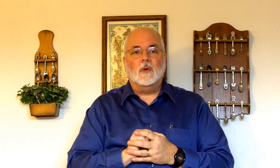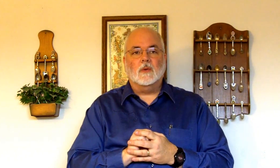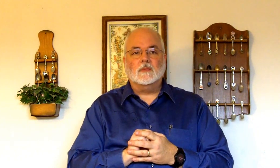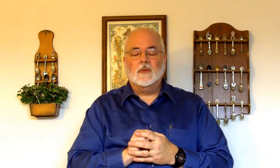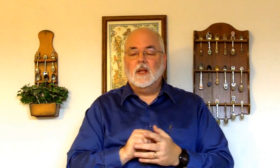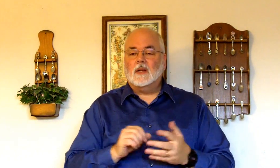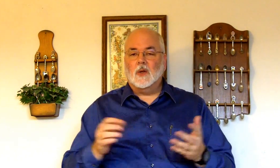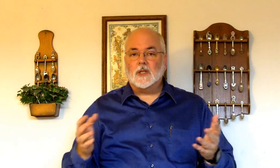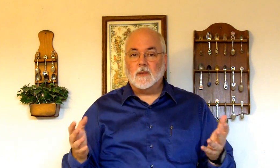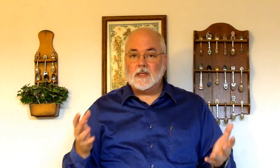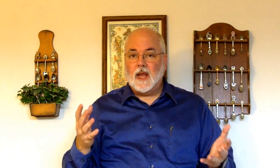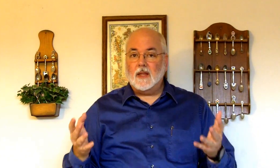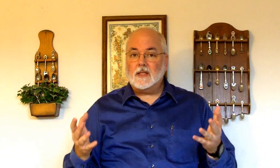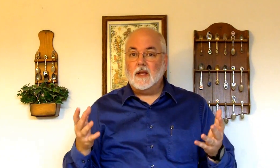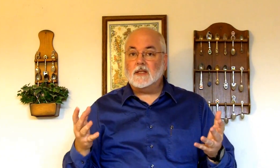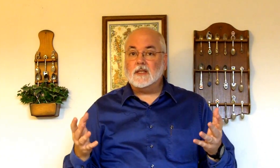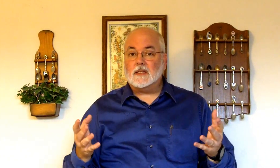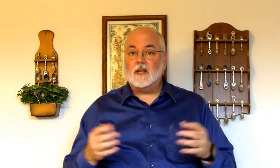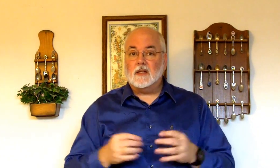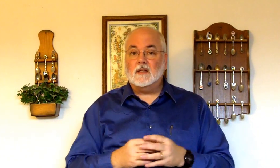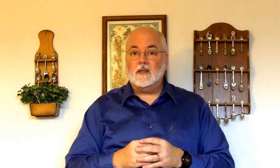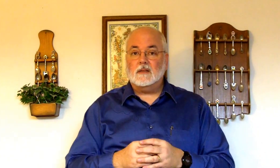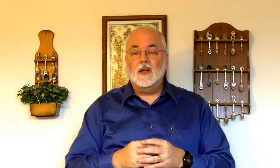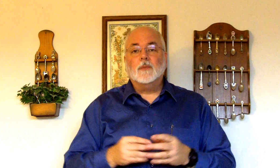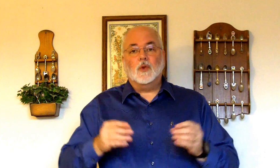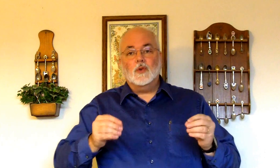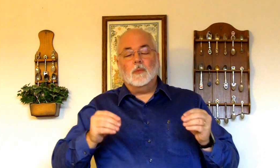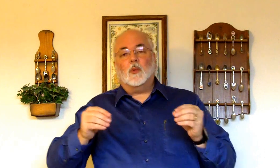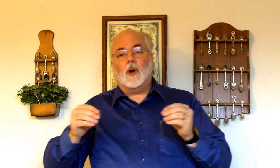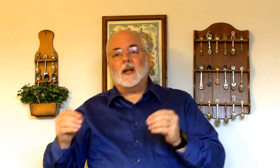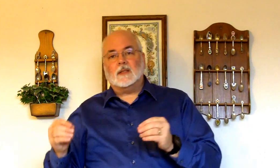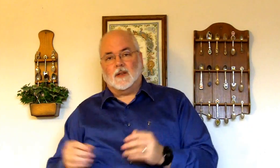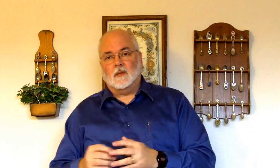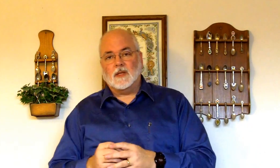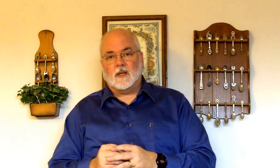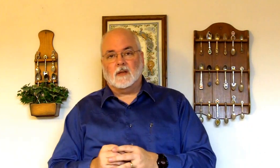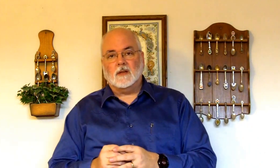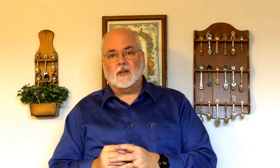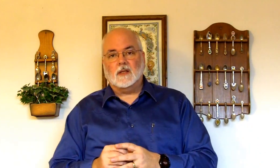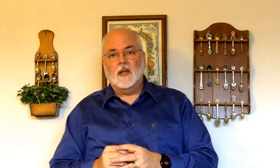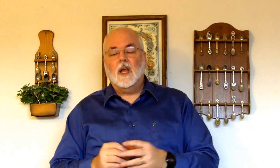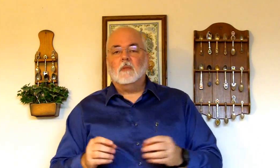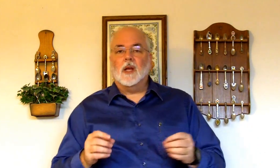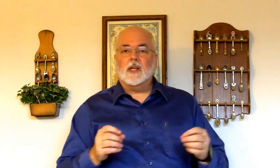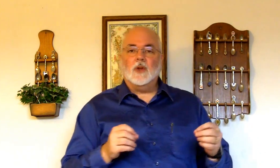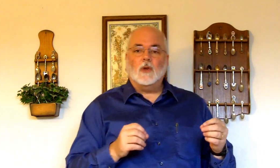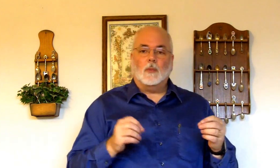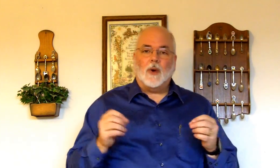throne. Notice I'm saying these things in sentences. You should practice them in sentences. Because if you don't practice